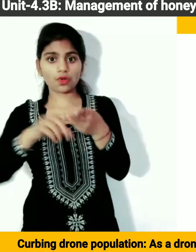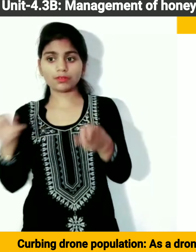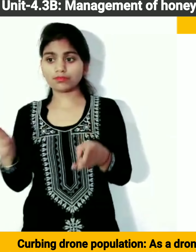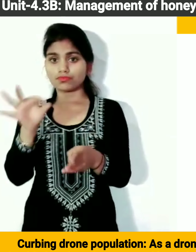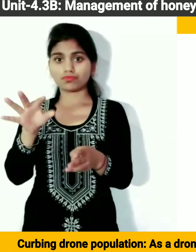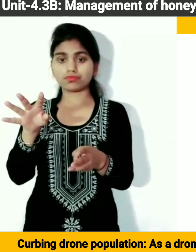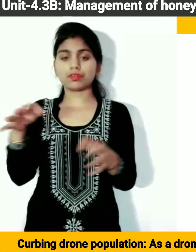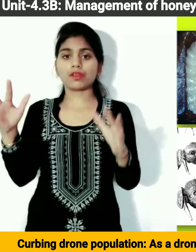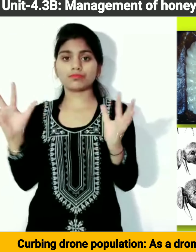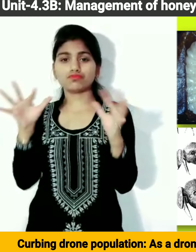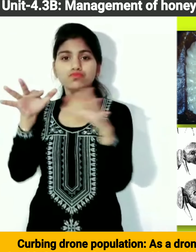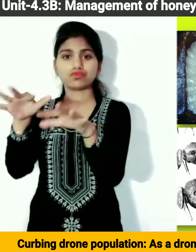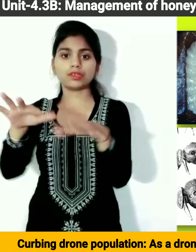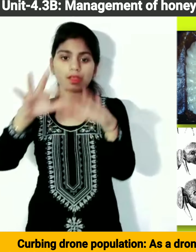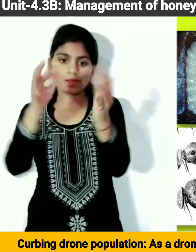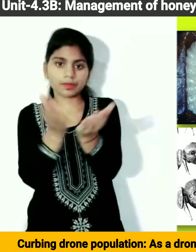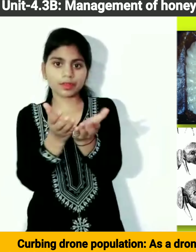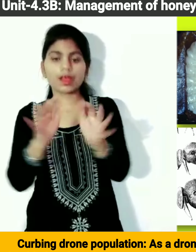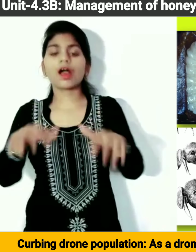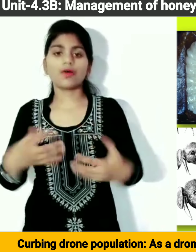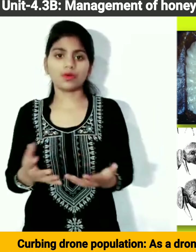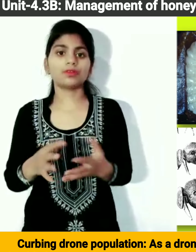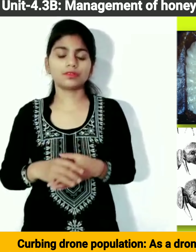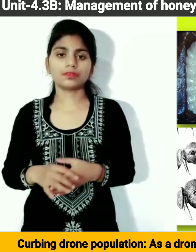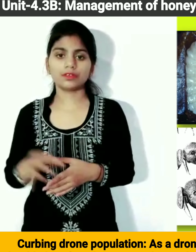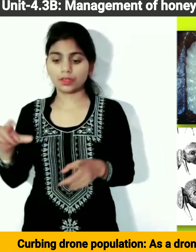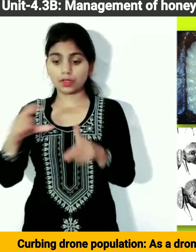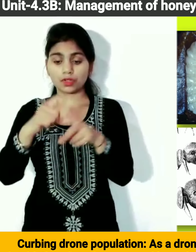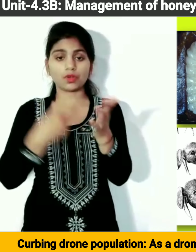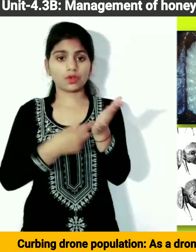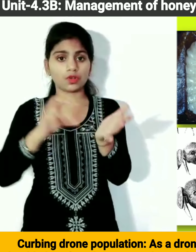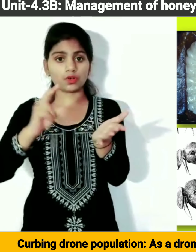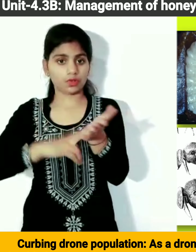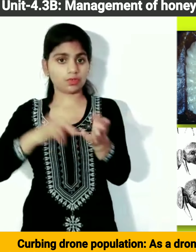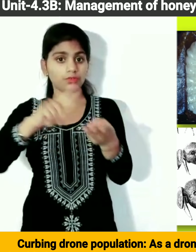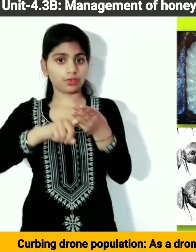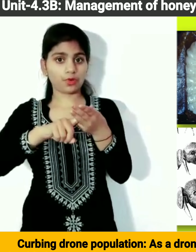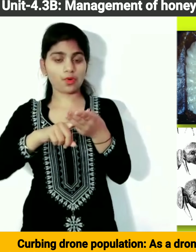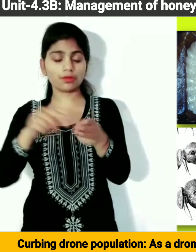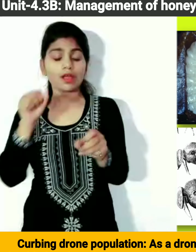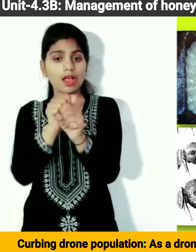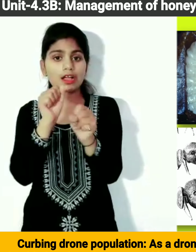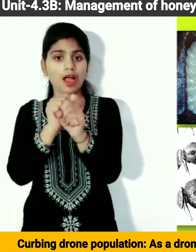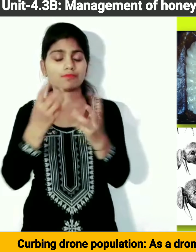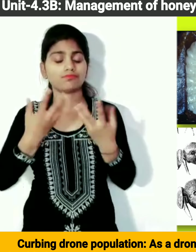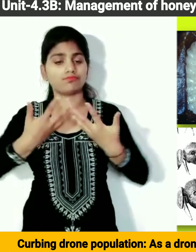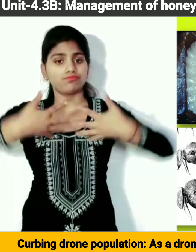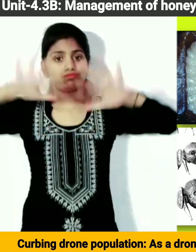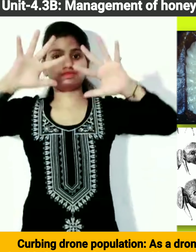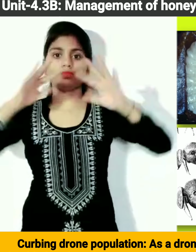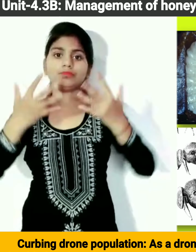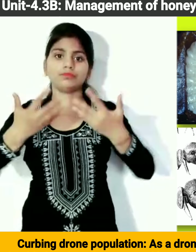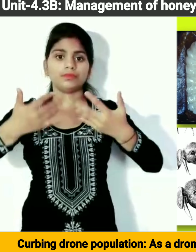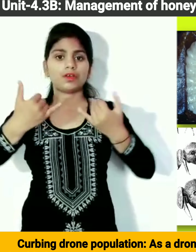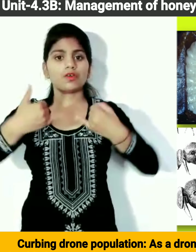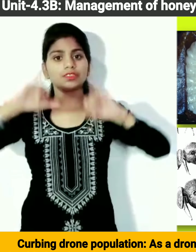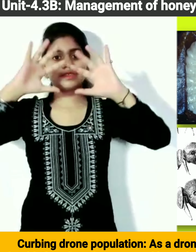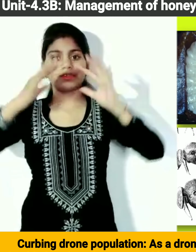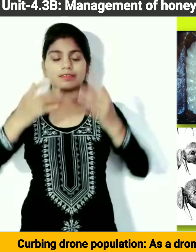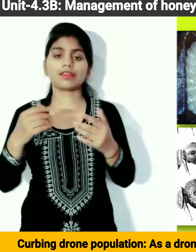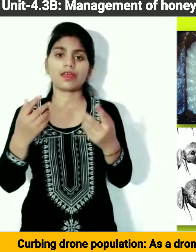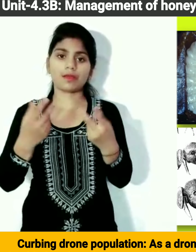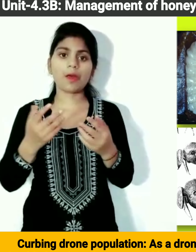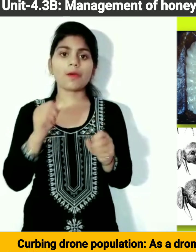a worker bee, the colonies should therefore be managed in such